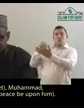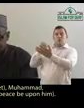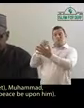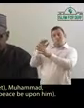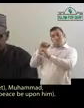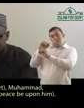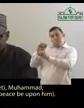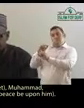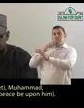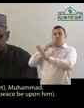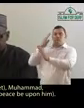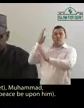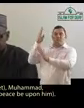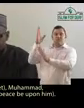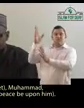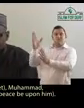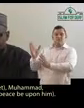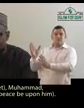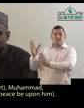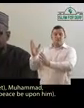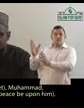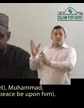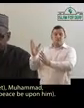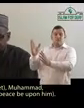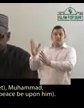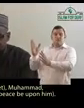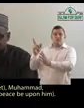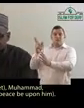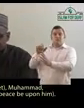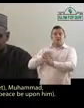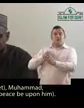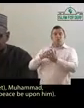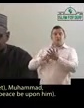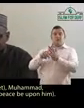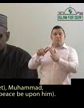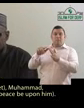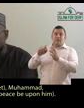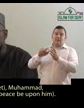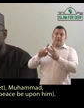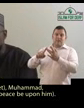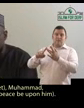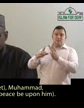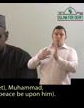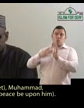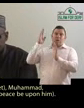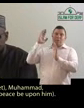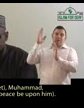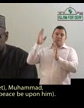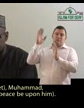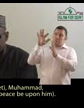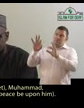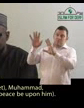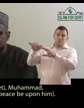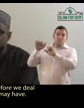Prophet and our Nabi Muhammad sallallahu alaihi